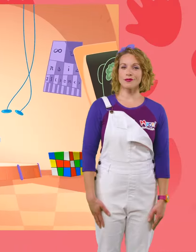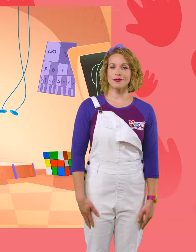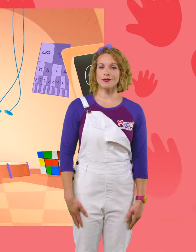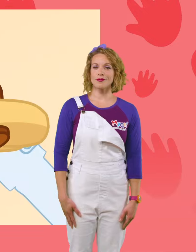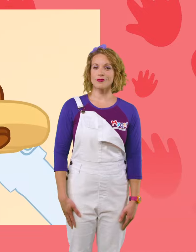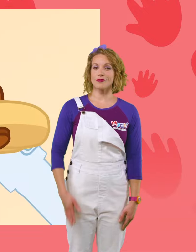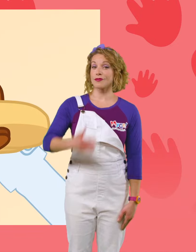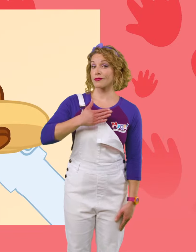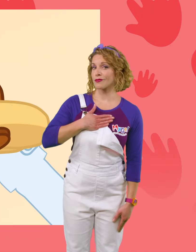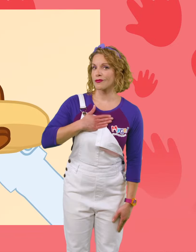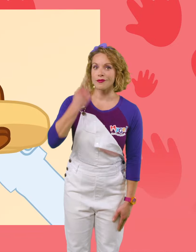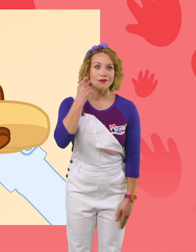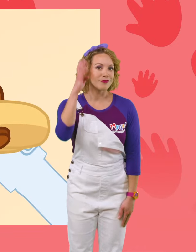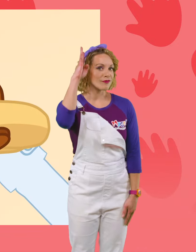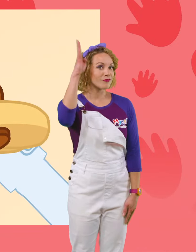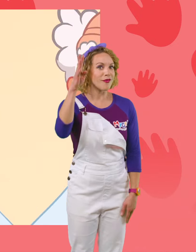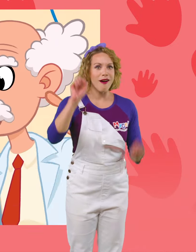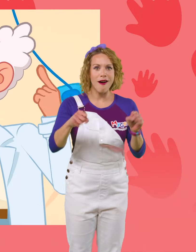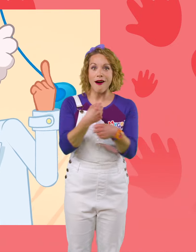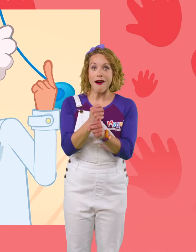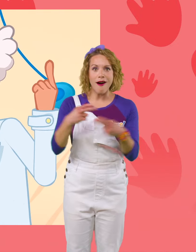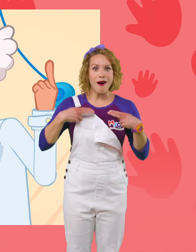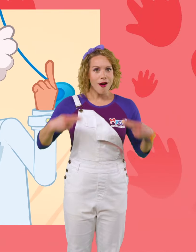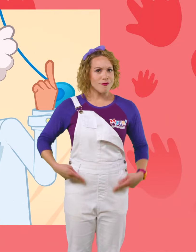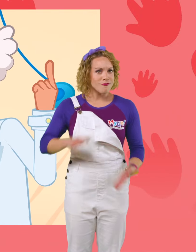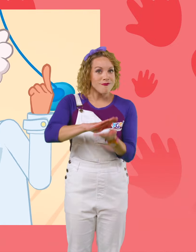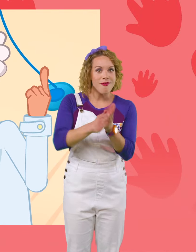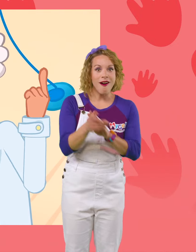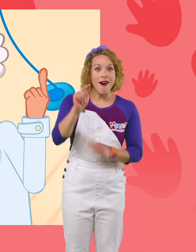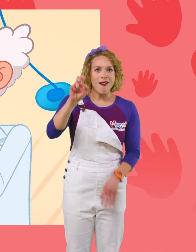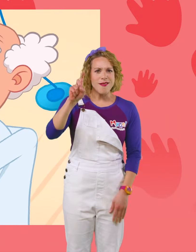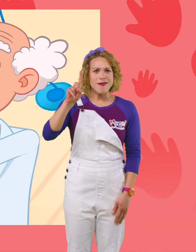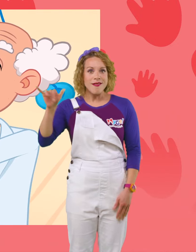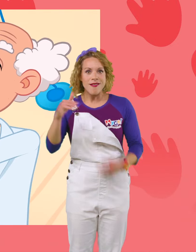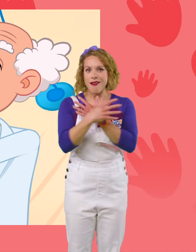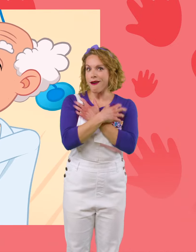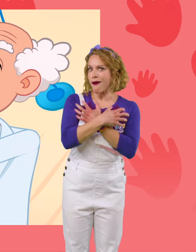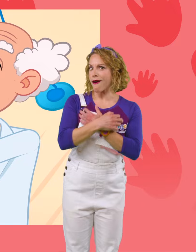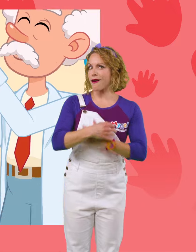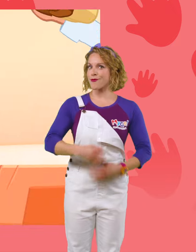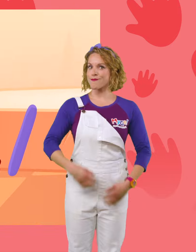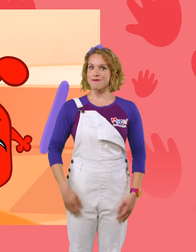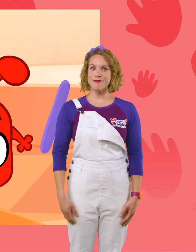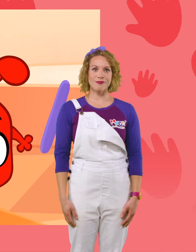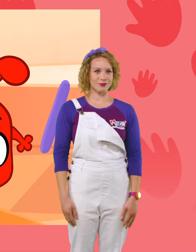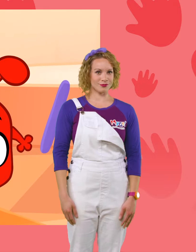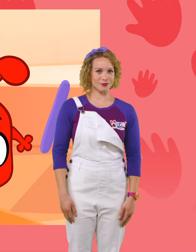Look here. My latest invention can turn humans into teddy bears.